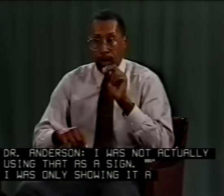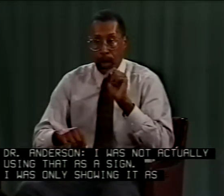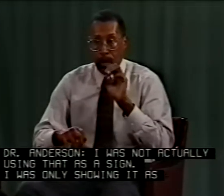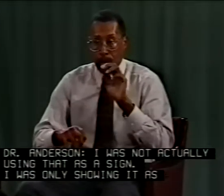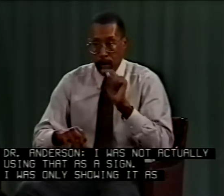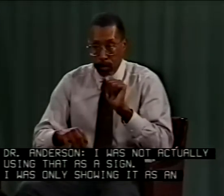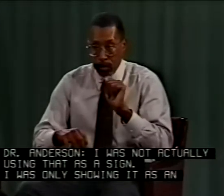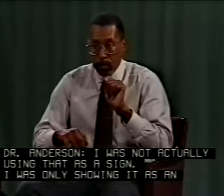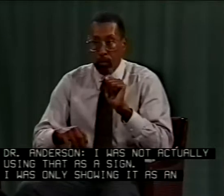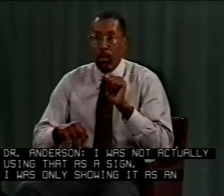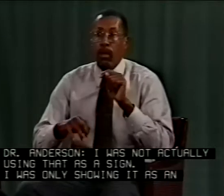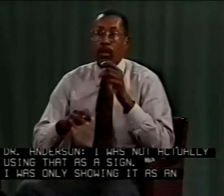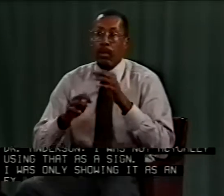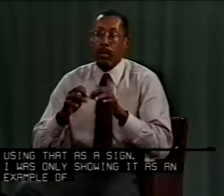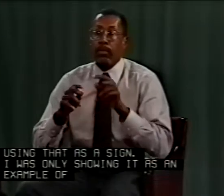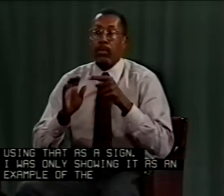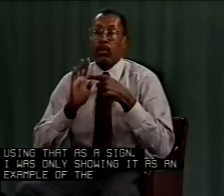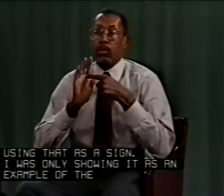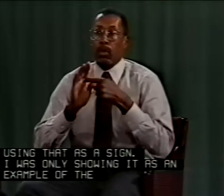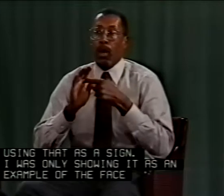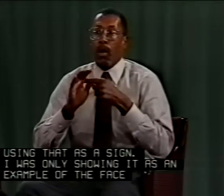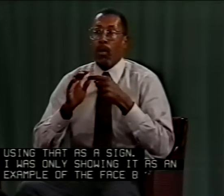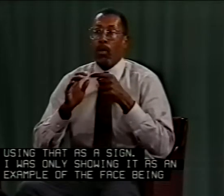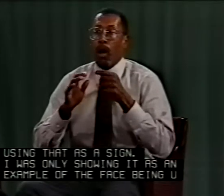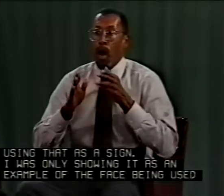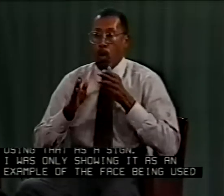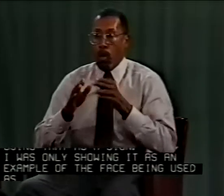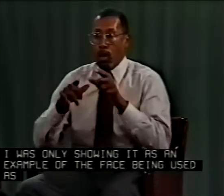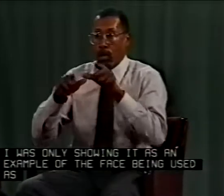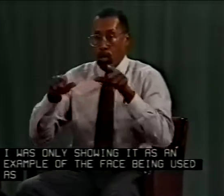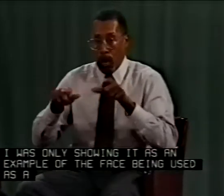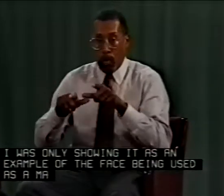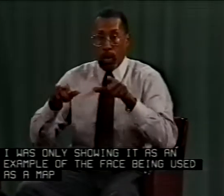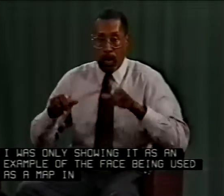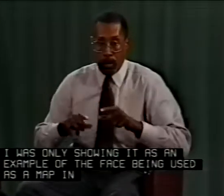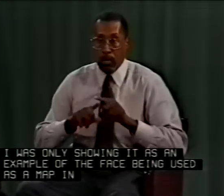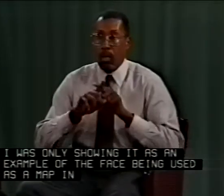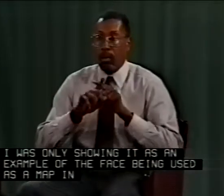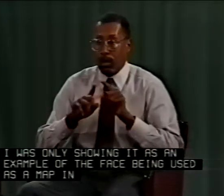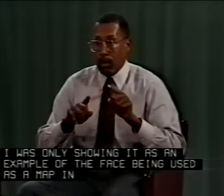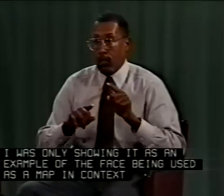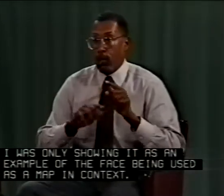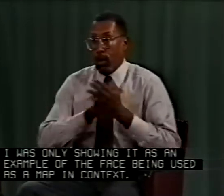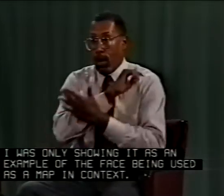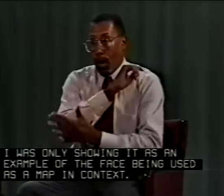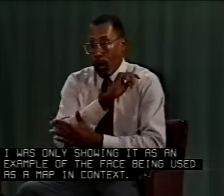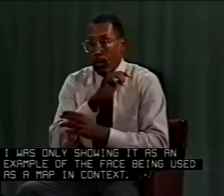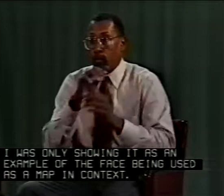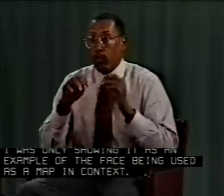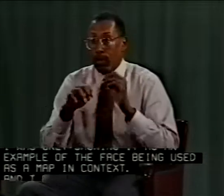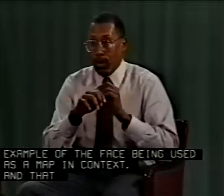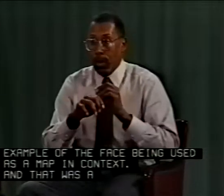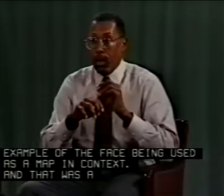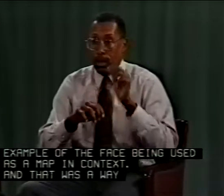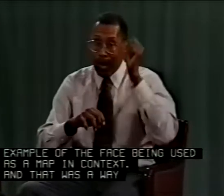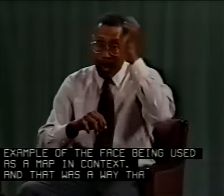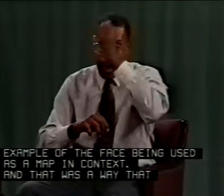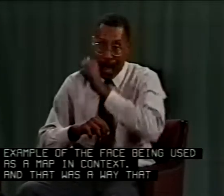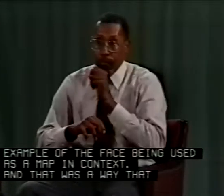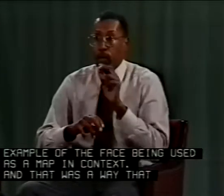face being used as a map in context. And that was a way that locations could be identified for the